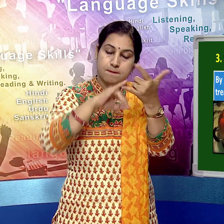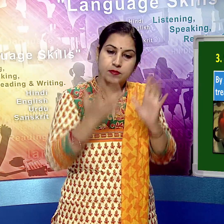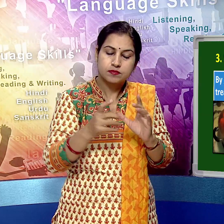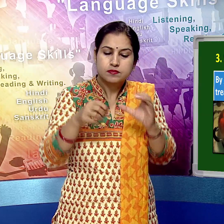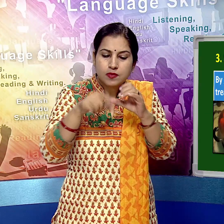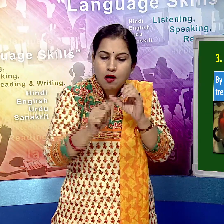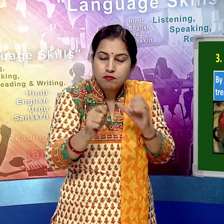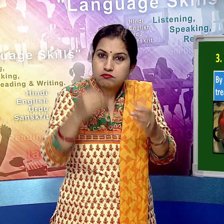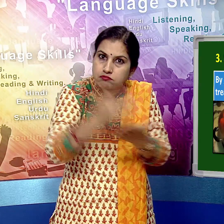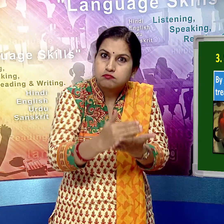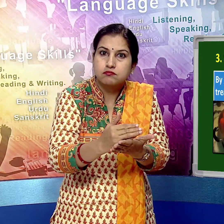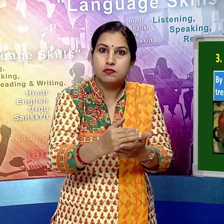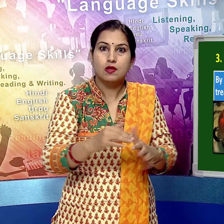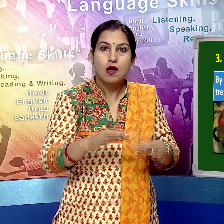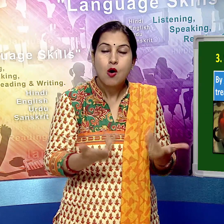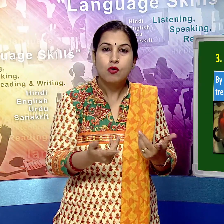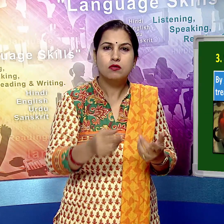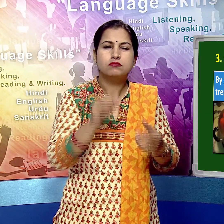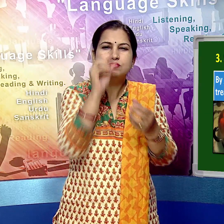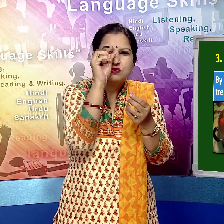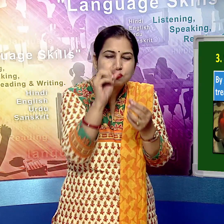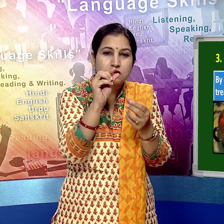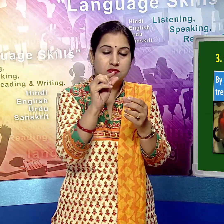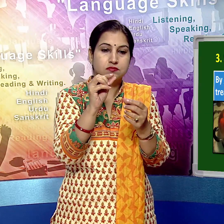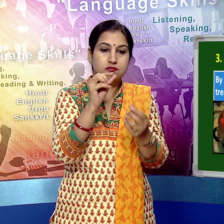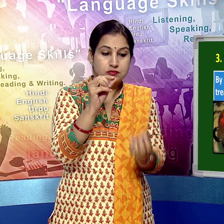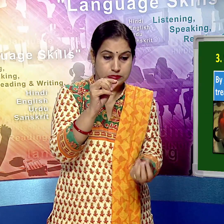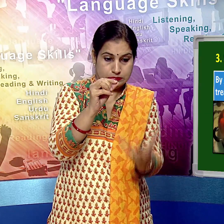By giving a mild heat treatment known as blanching.